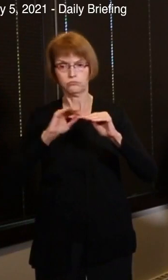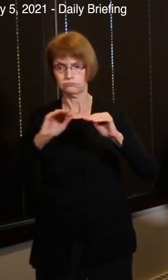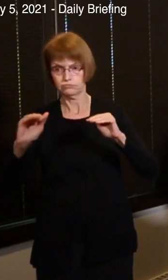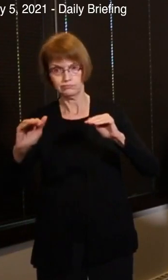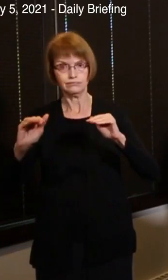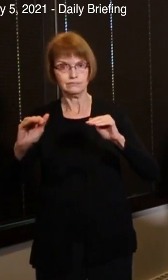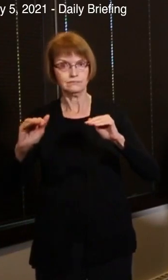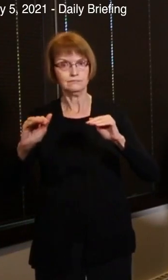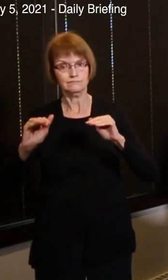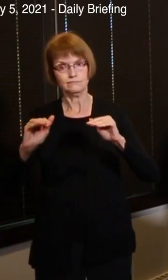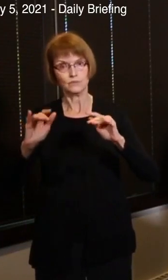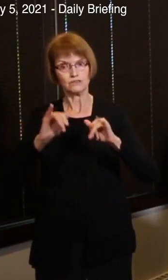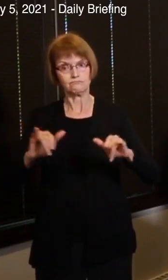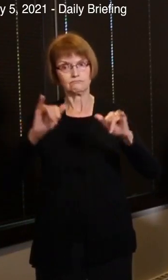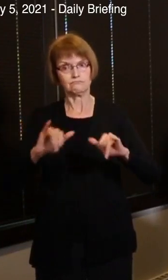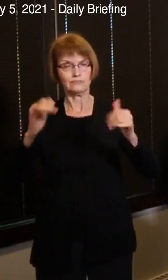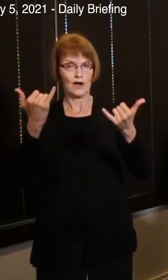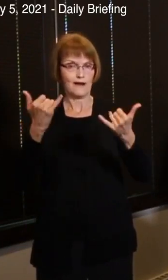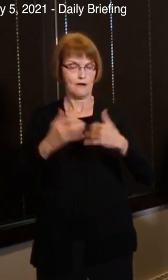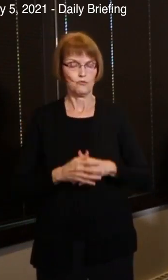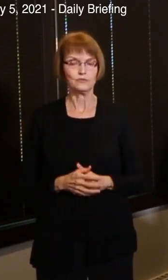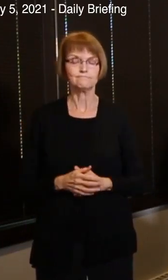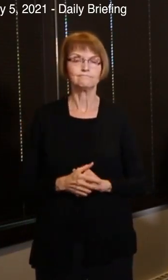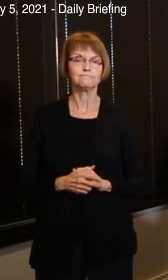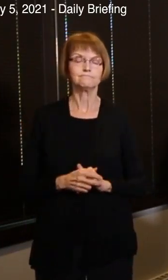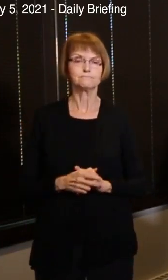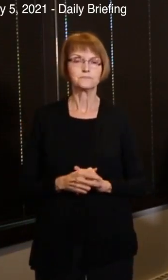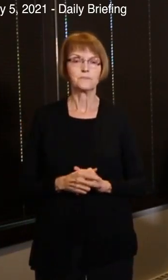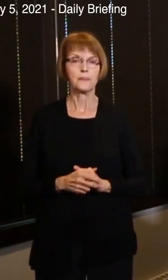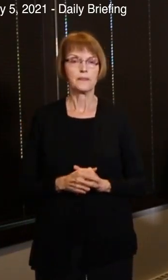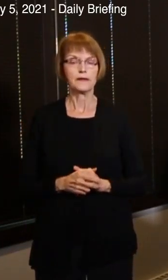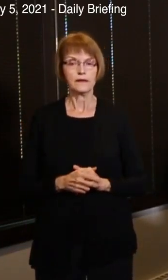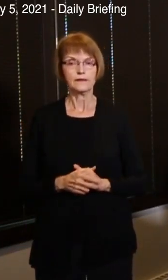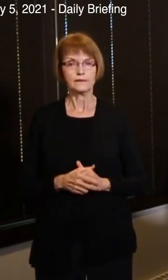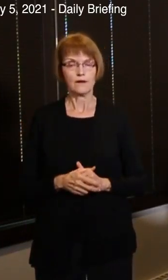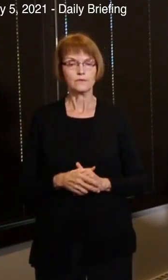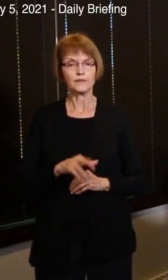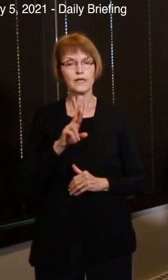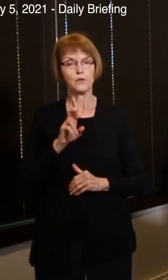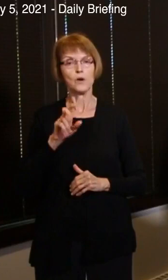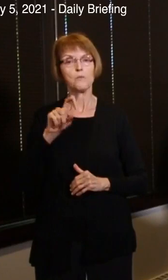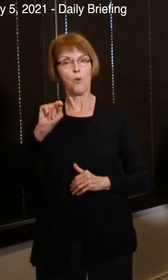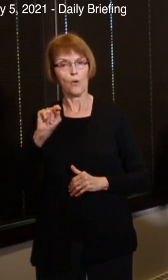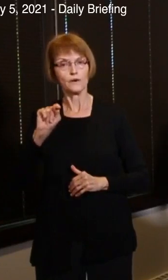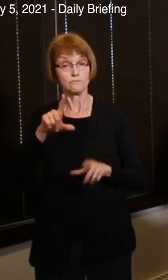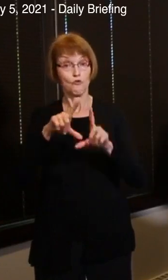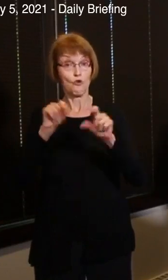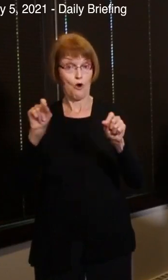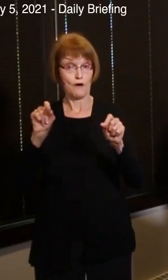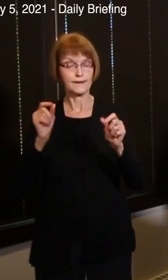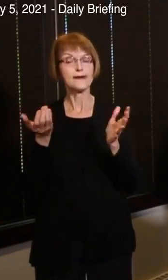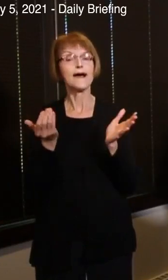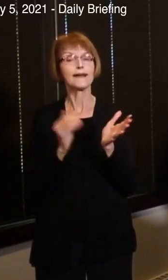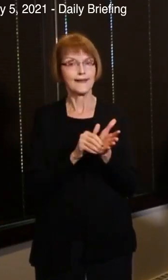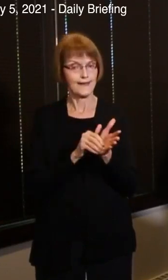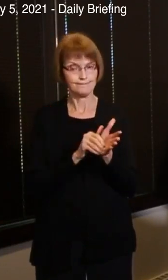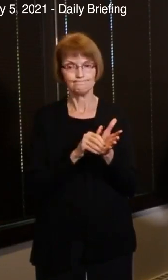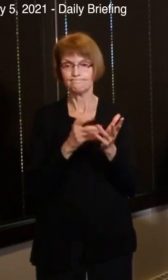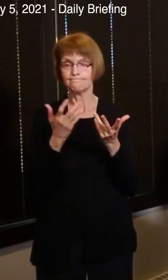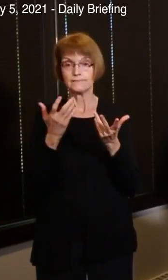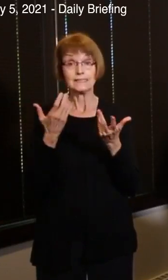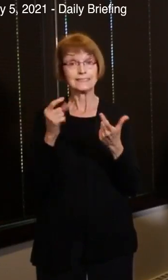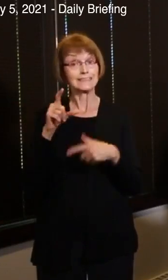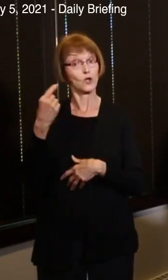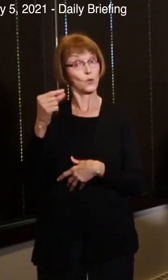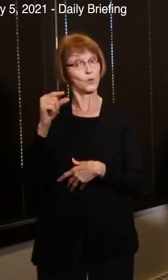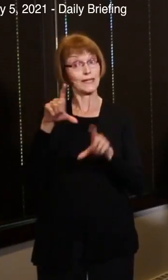just sort of treading water right now. Look at our report card. Again, we're seeing that we're still in the